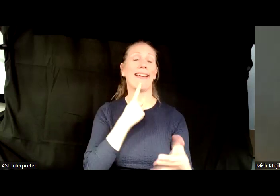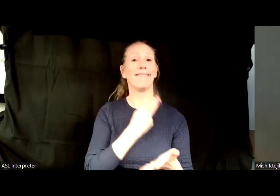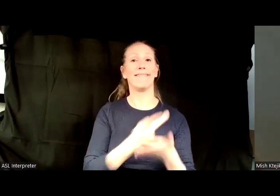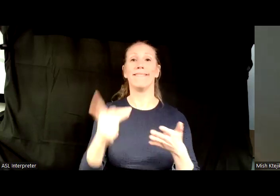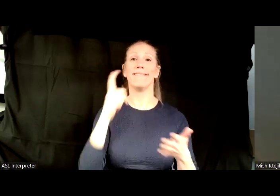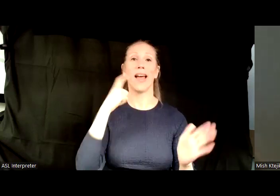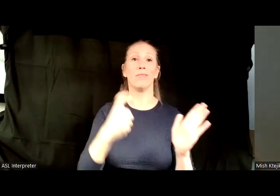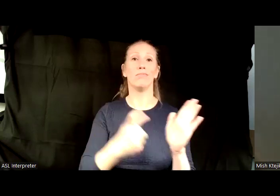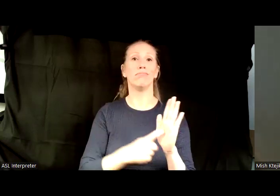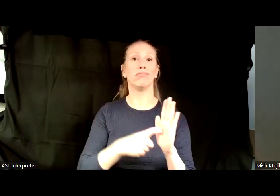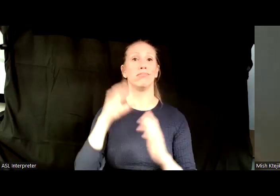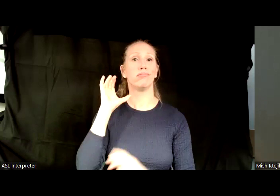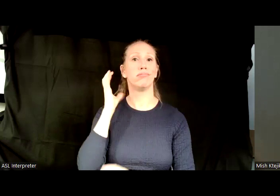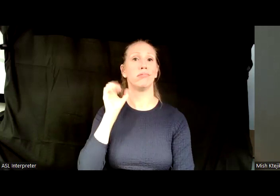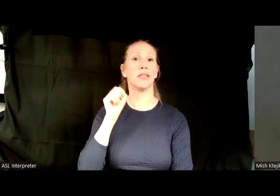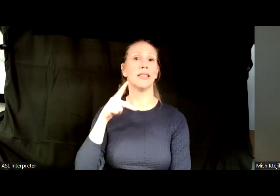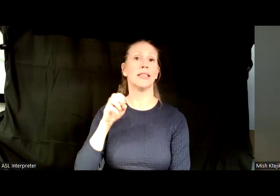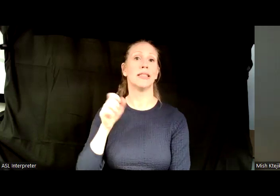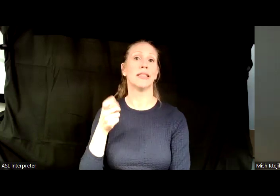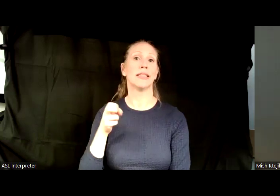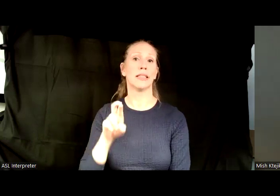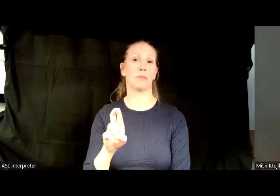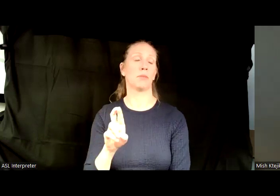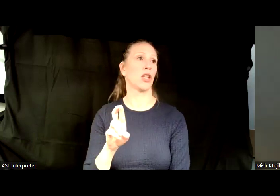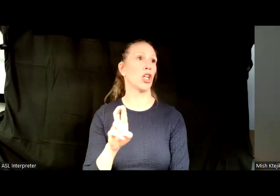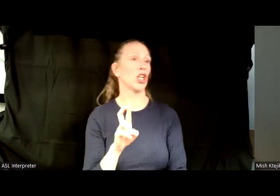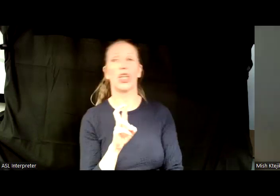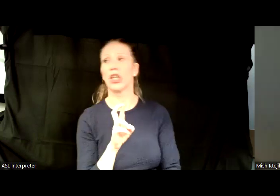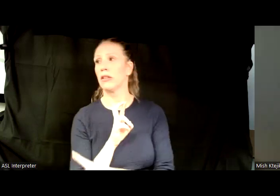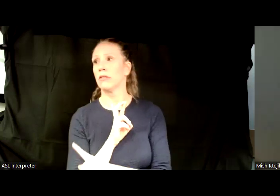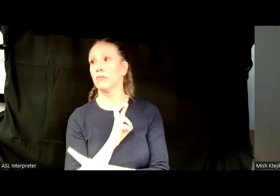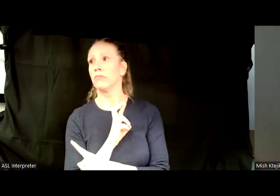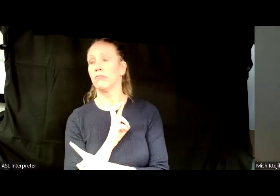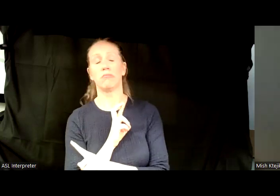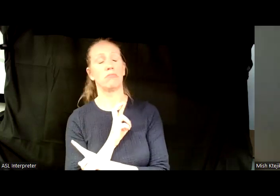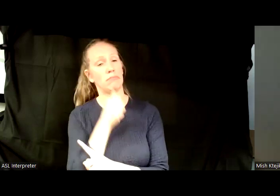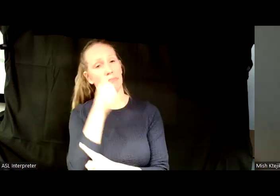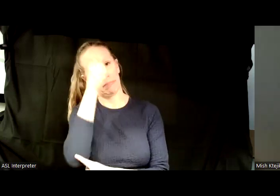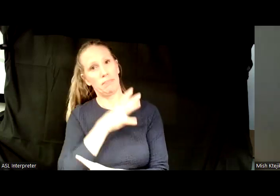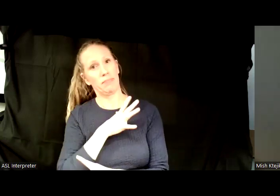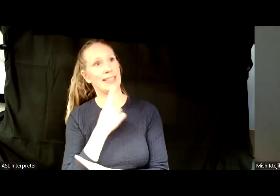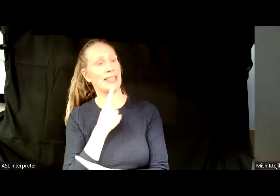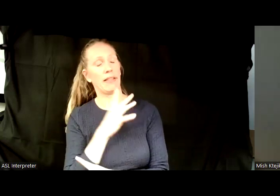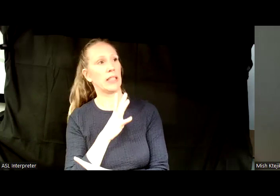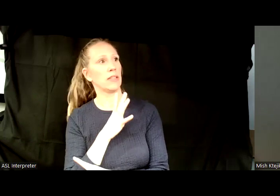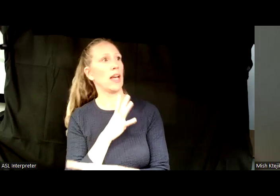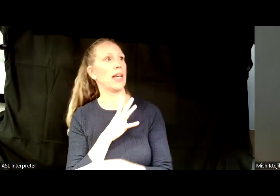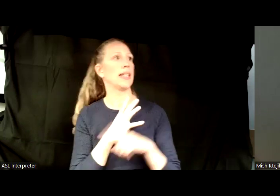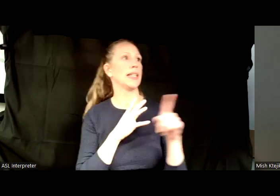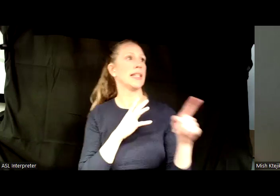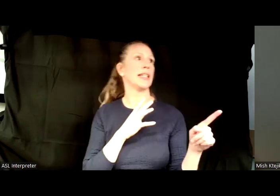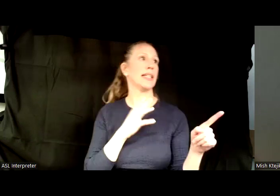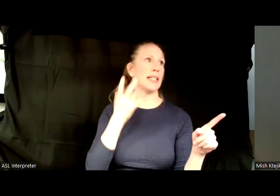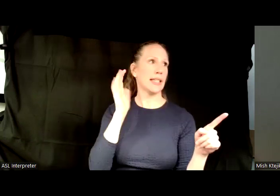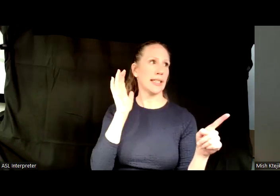speaker, make That's sure. fine, they turned your speakers off. Okay. That's fine. Means the captions is